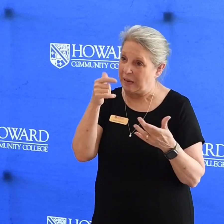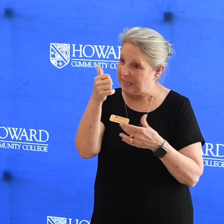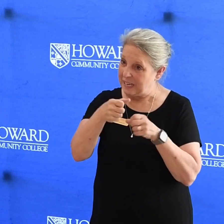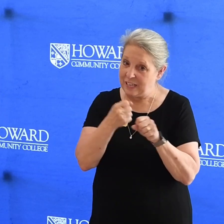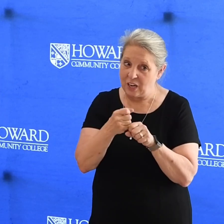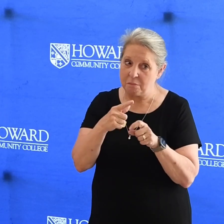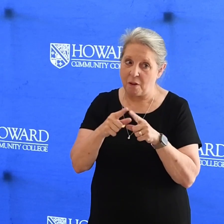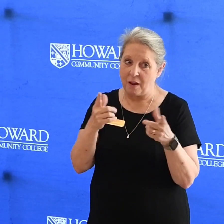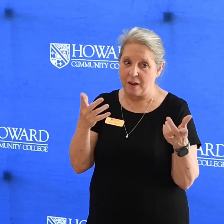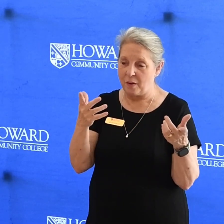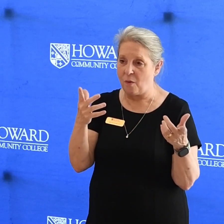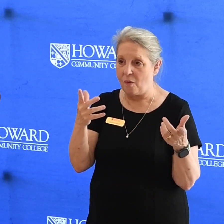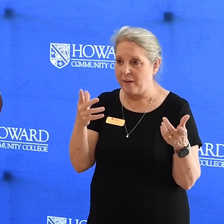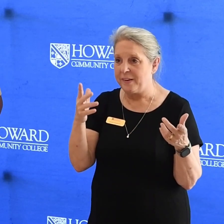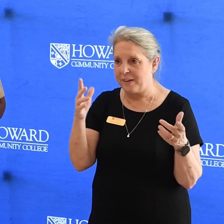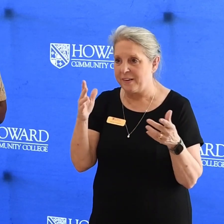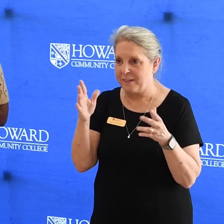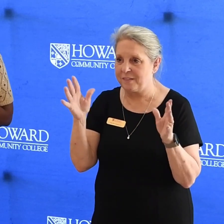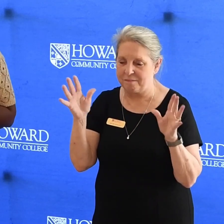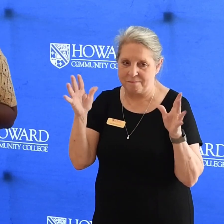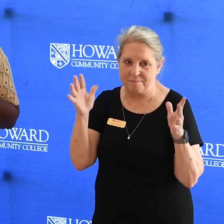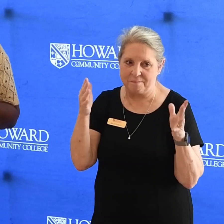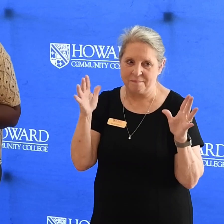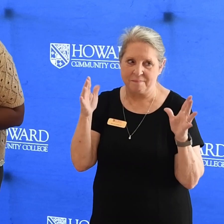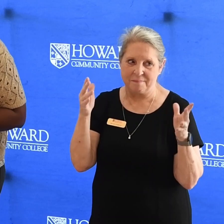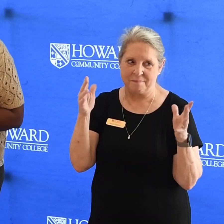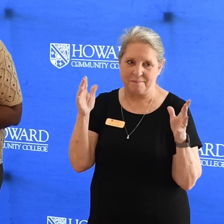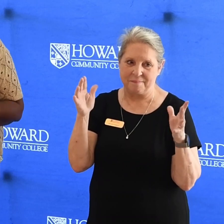but we're surprise.